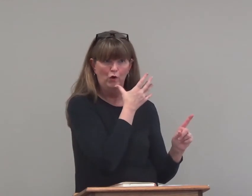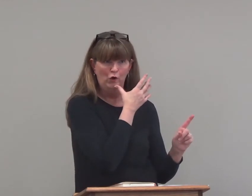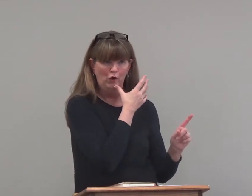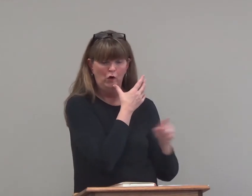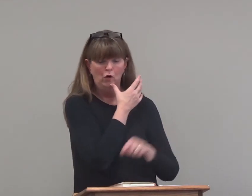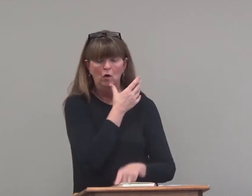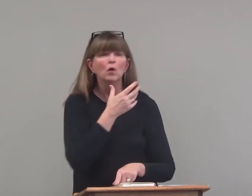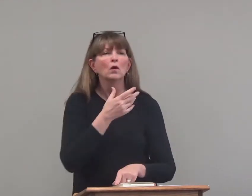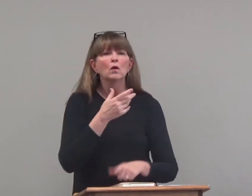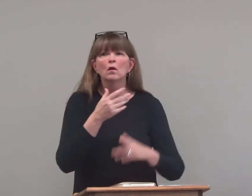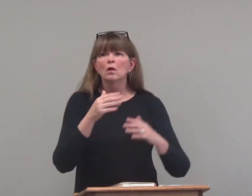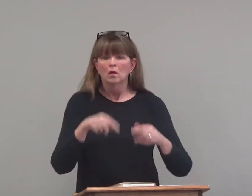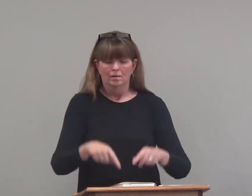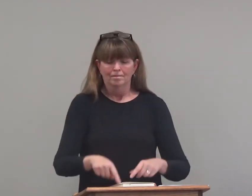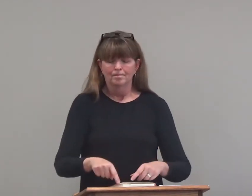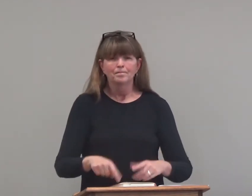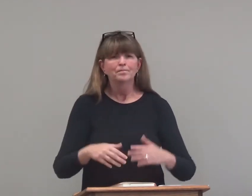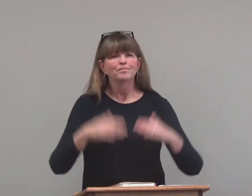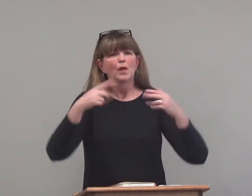And he didn't know that this guy's mother